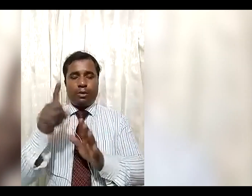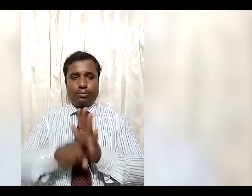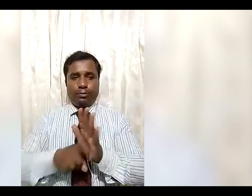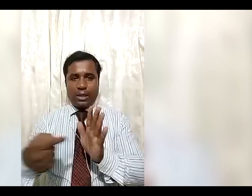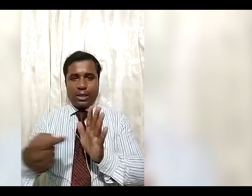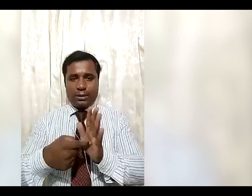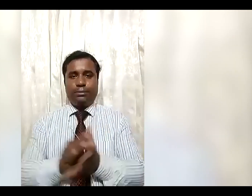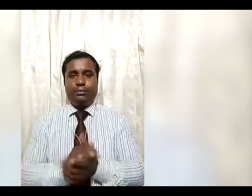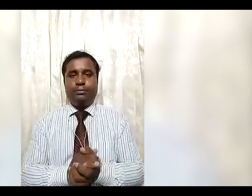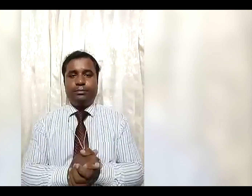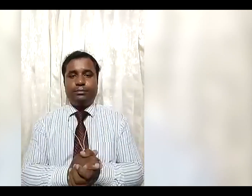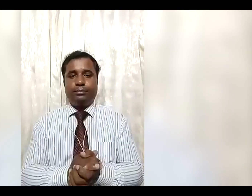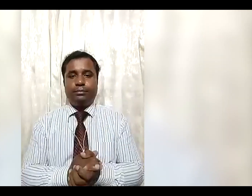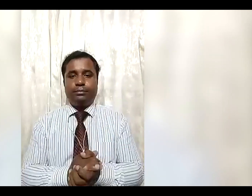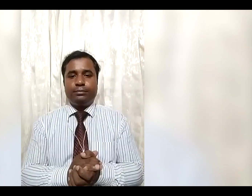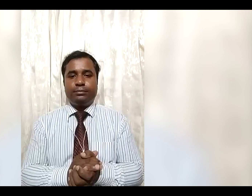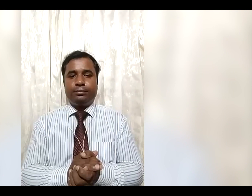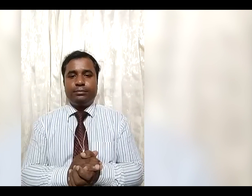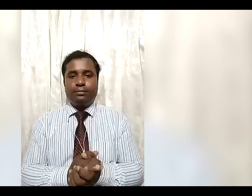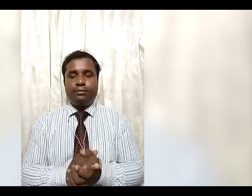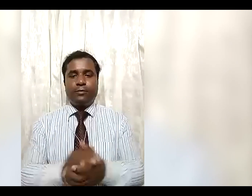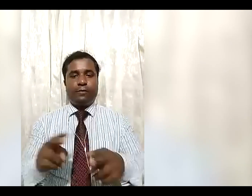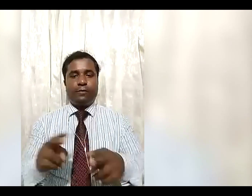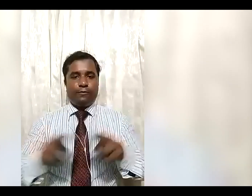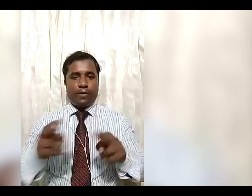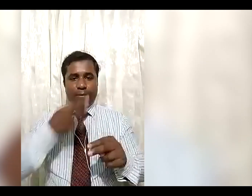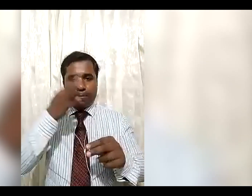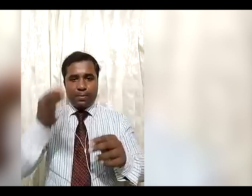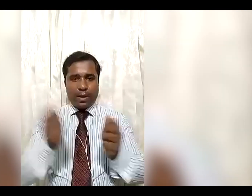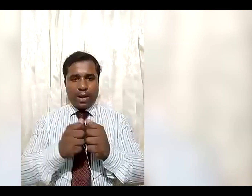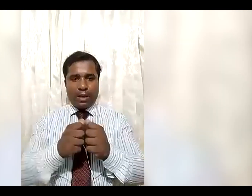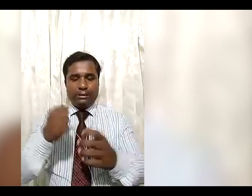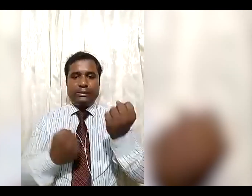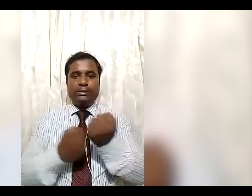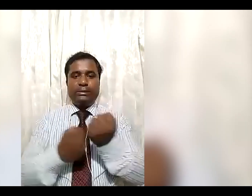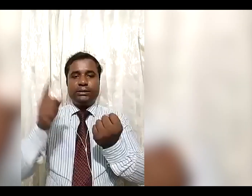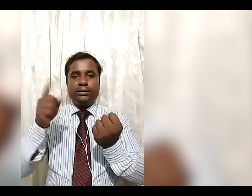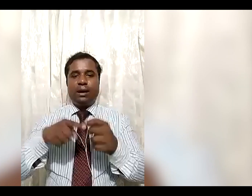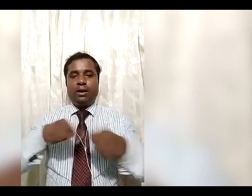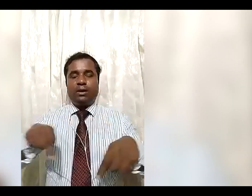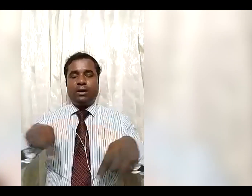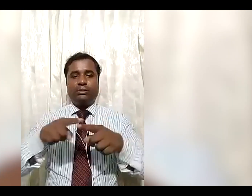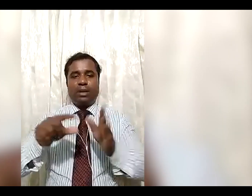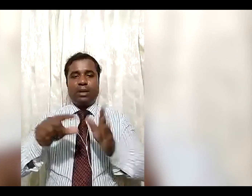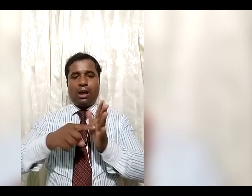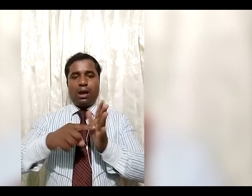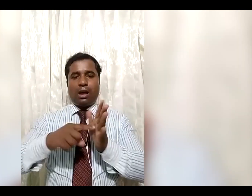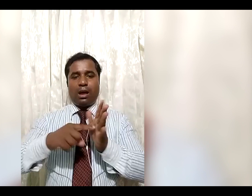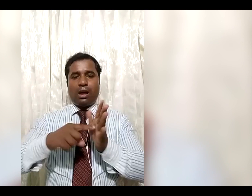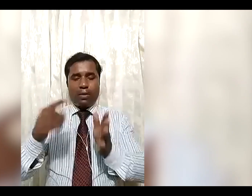And the wonderful thing about the ADA is that it allows people with